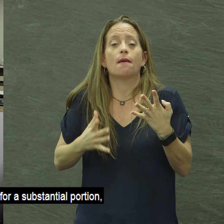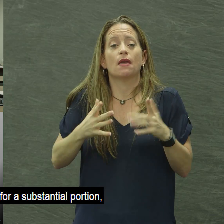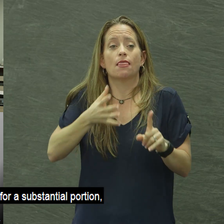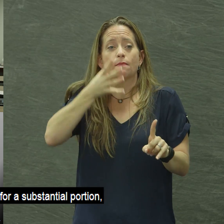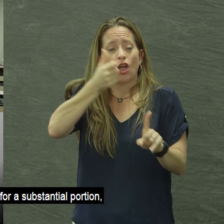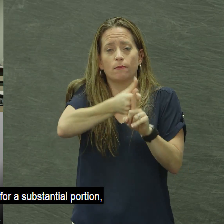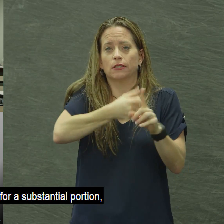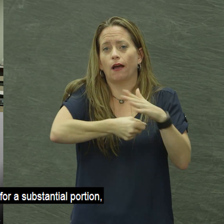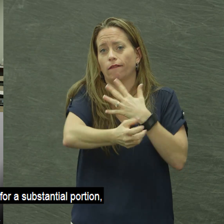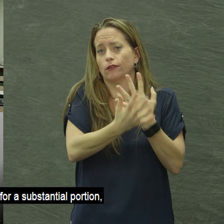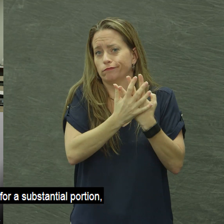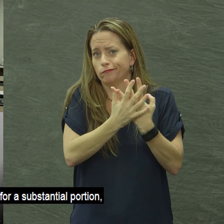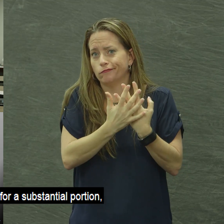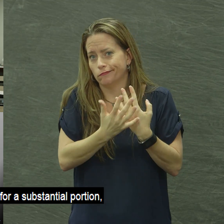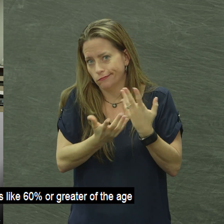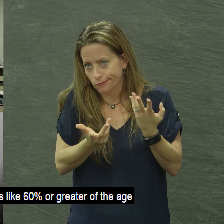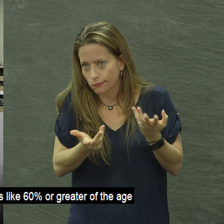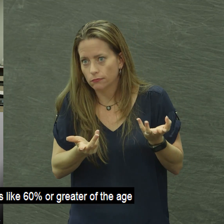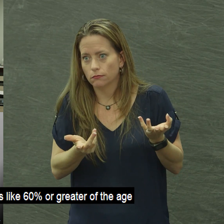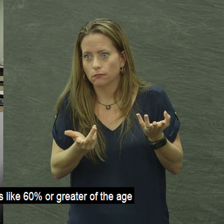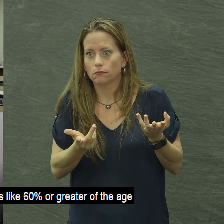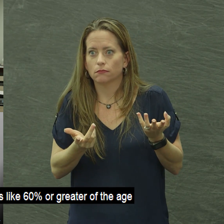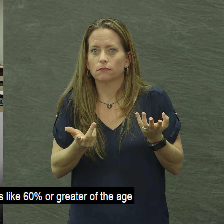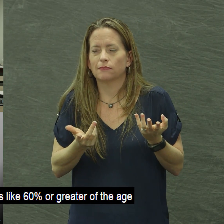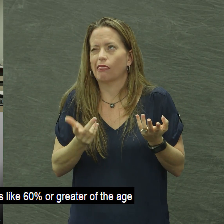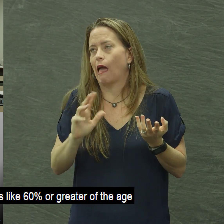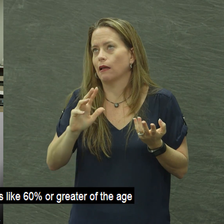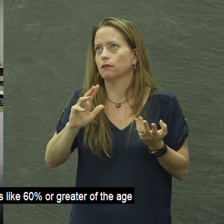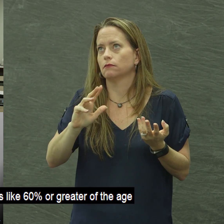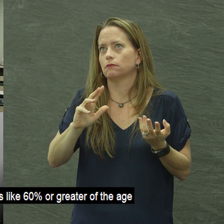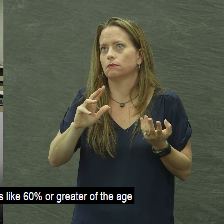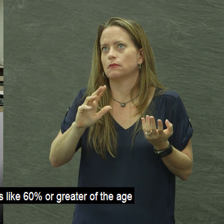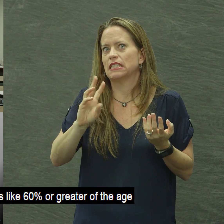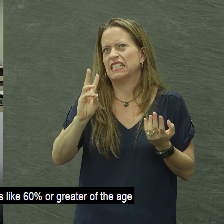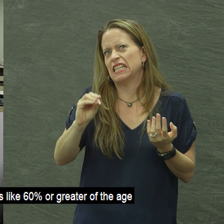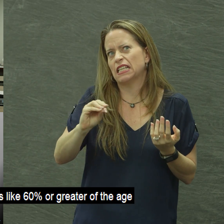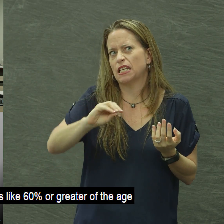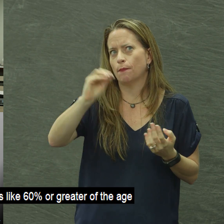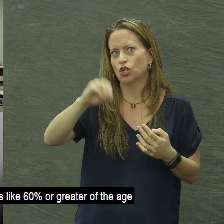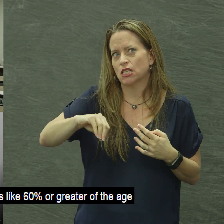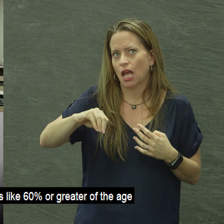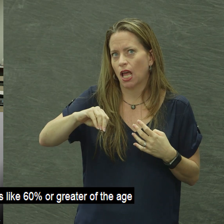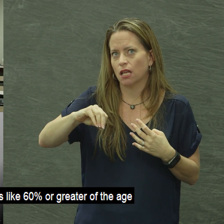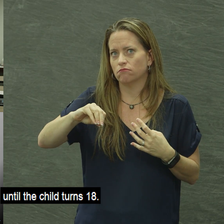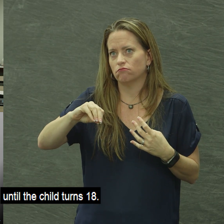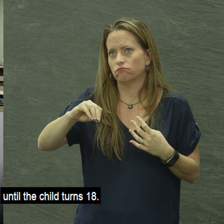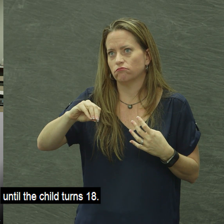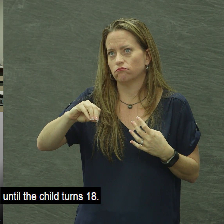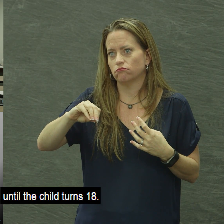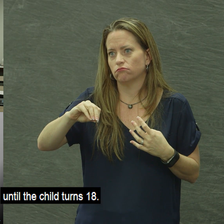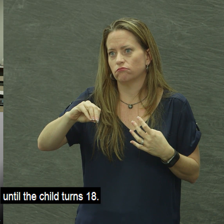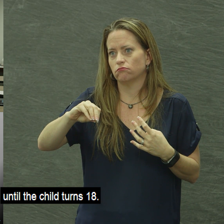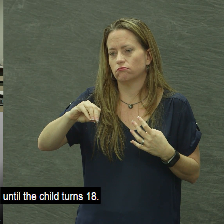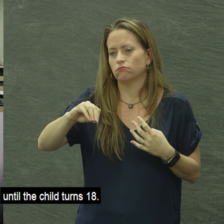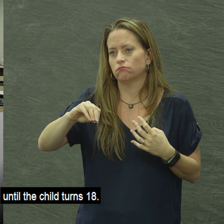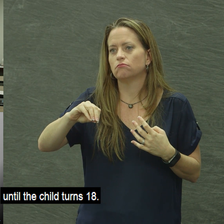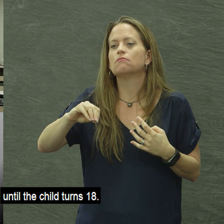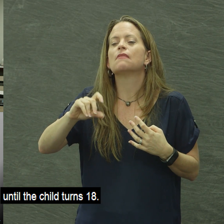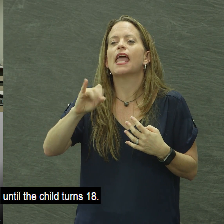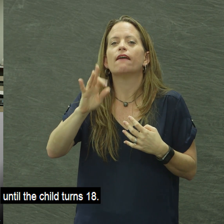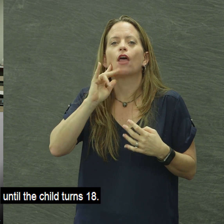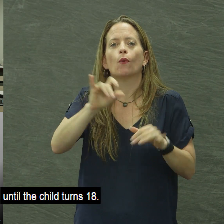for a substantial portion, which is like 60% or greater of the age until the child turns